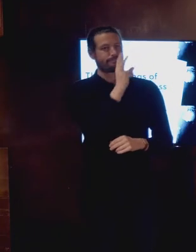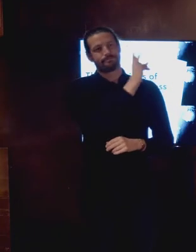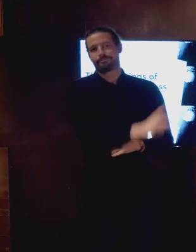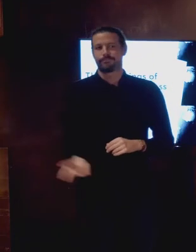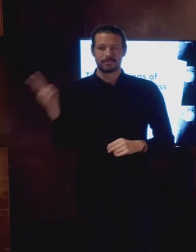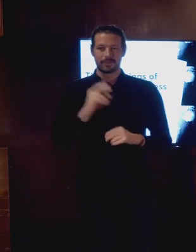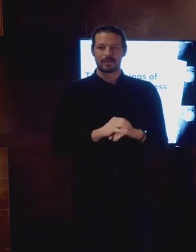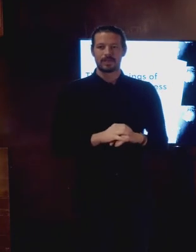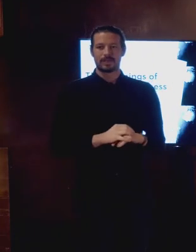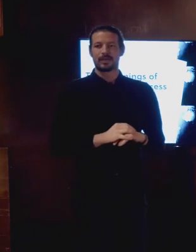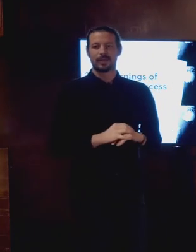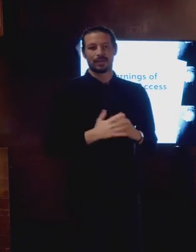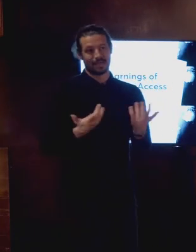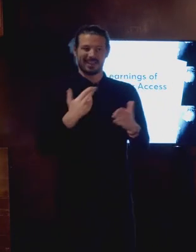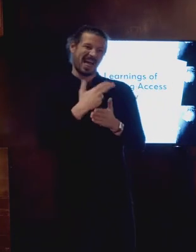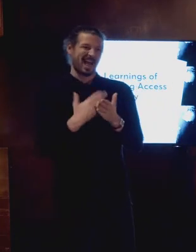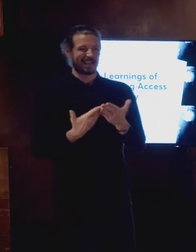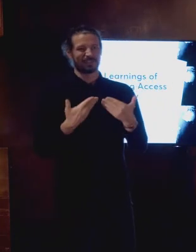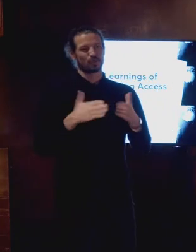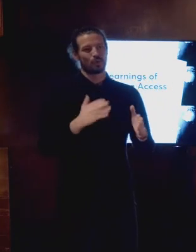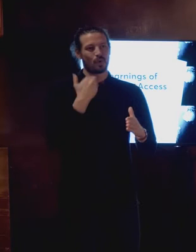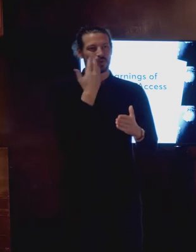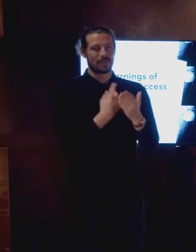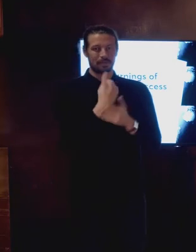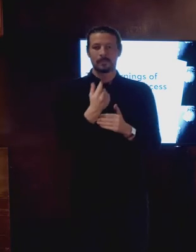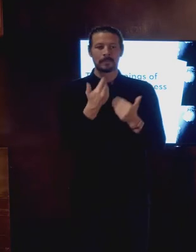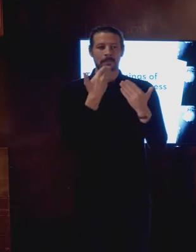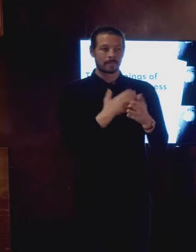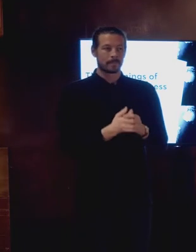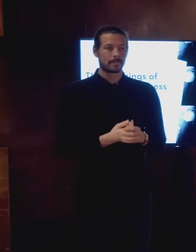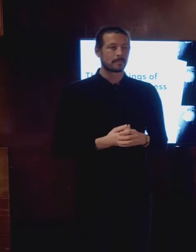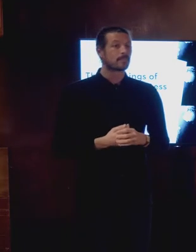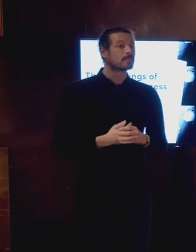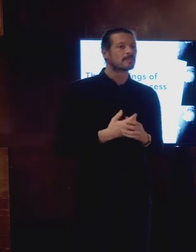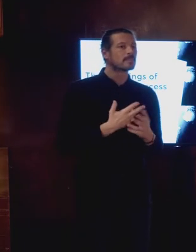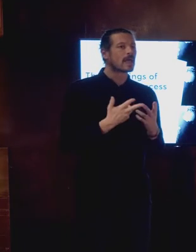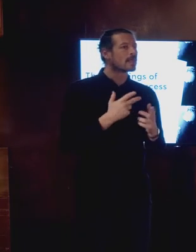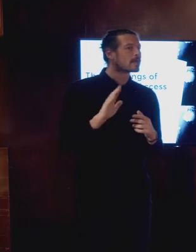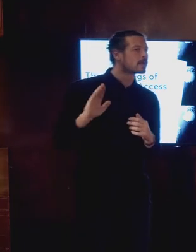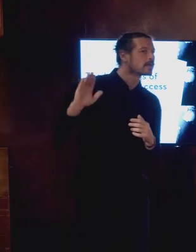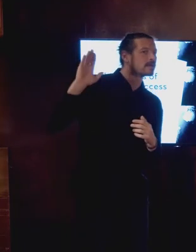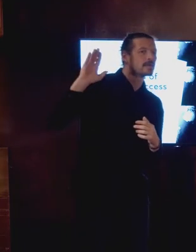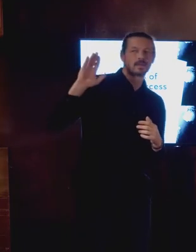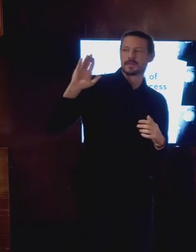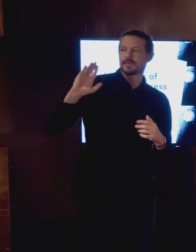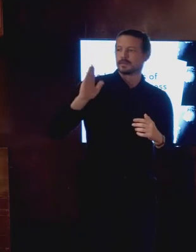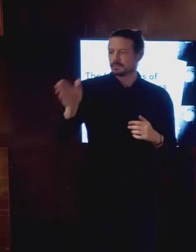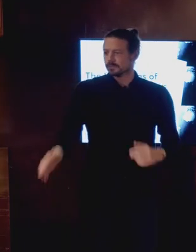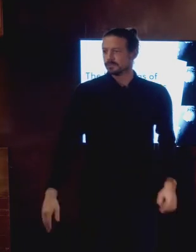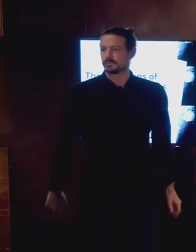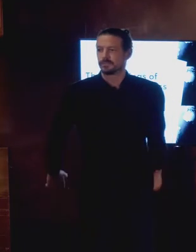good question. That's the arts in general. Thank you. Thanks. Who else had a question? There was some more. There's one over